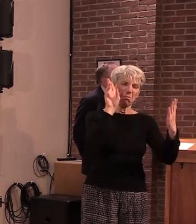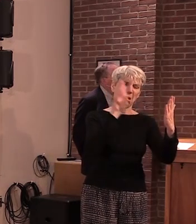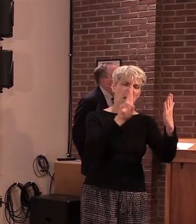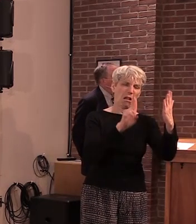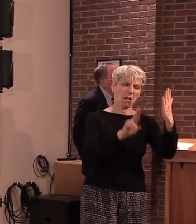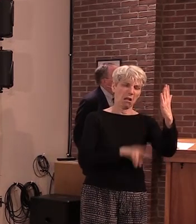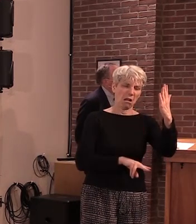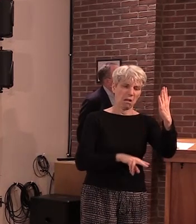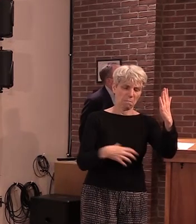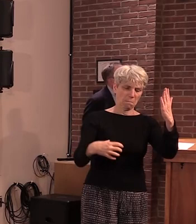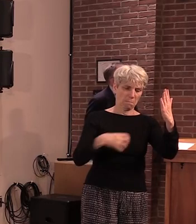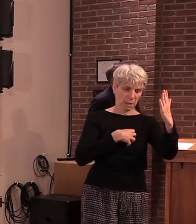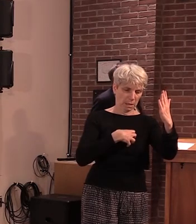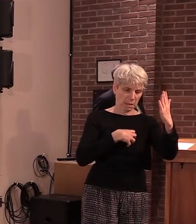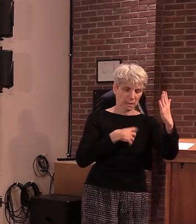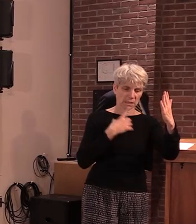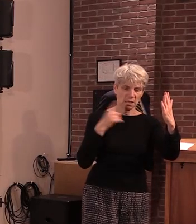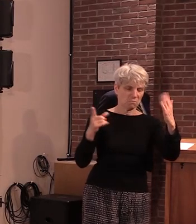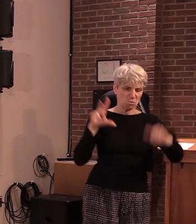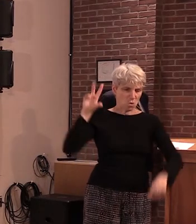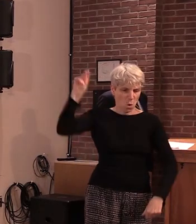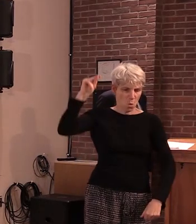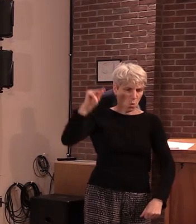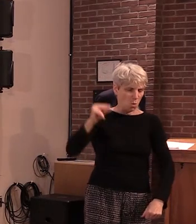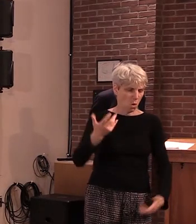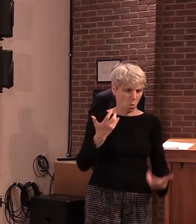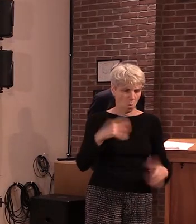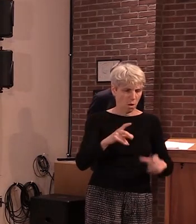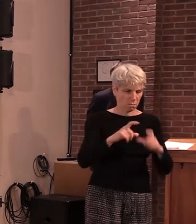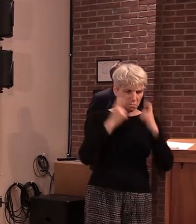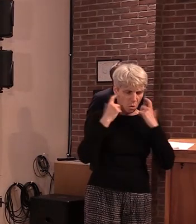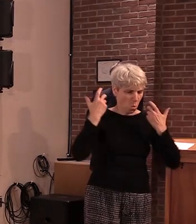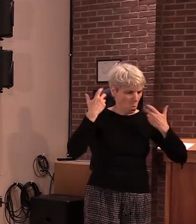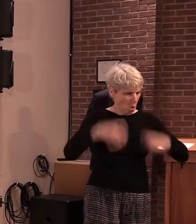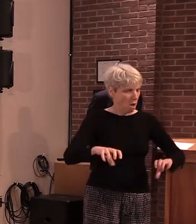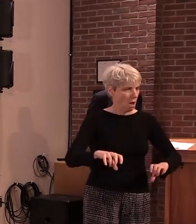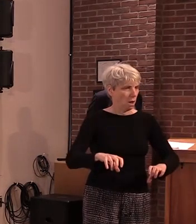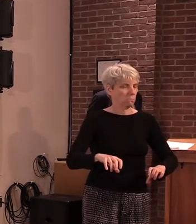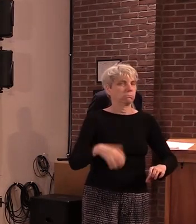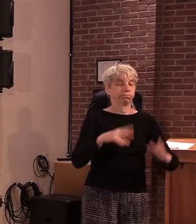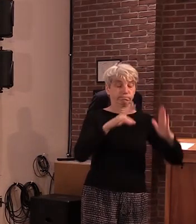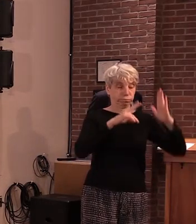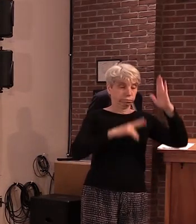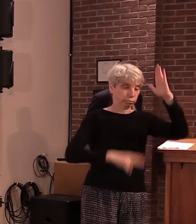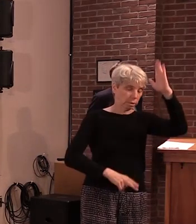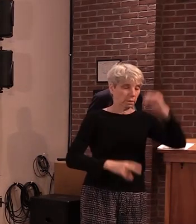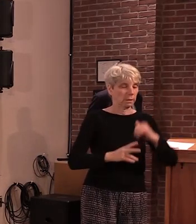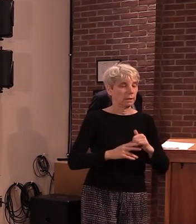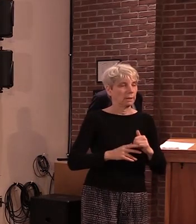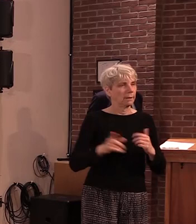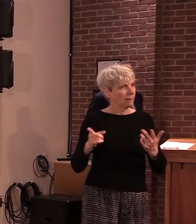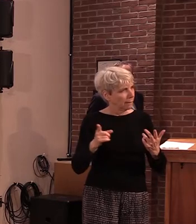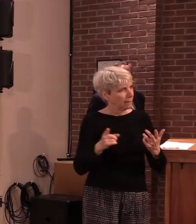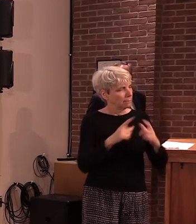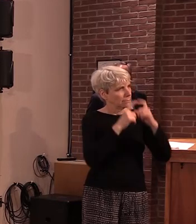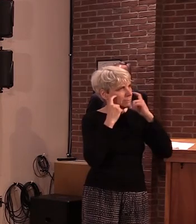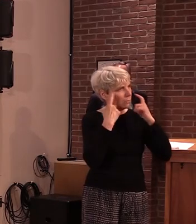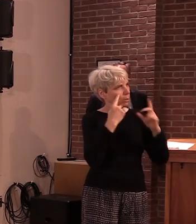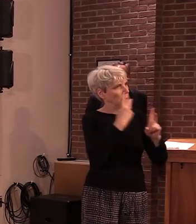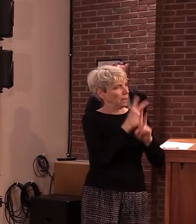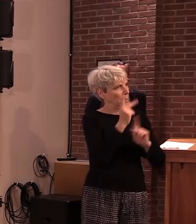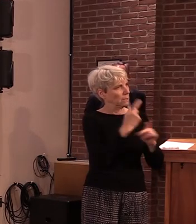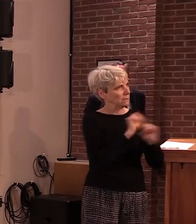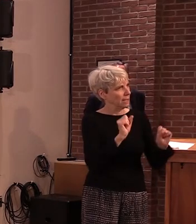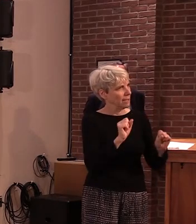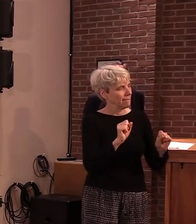to you saying they don't buy your mask mandate at all. what is your reaction to that?